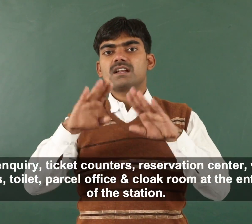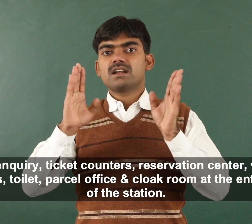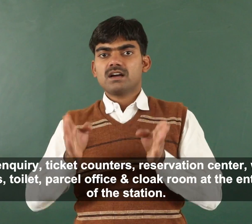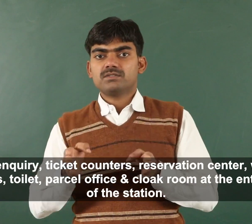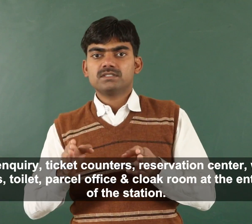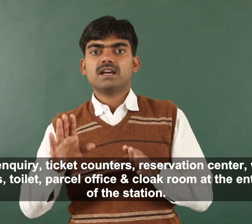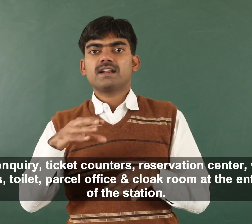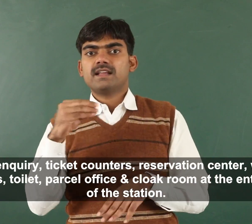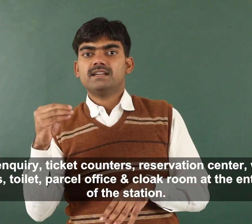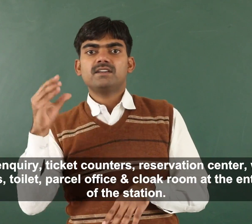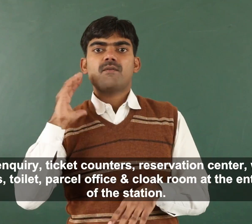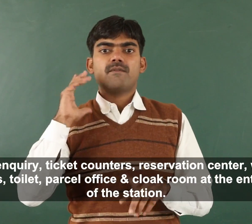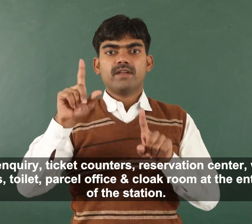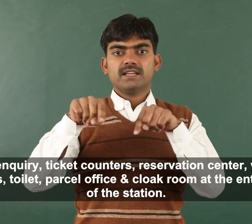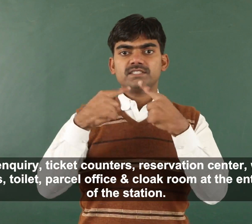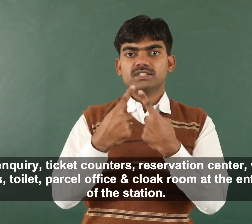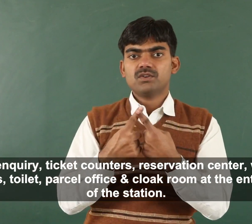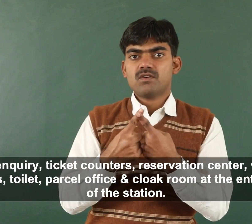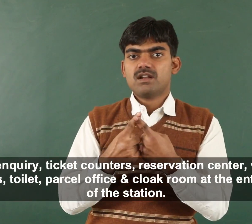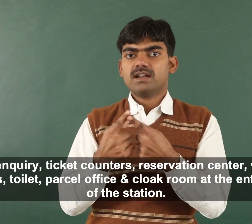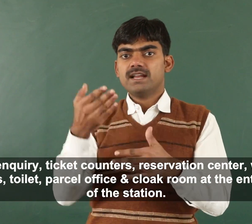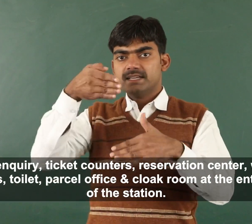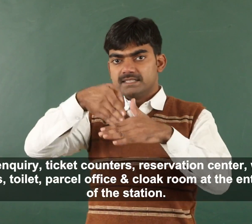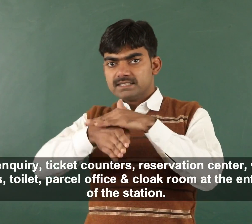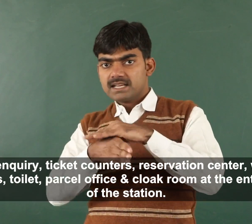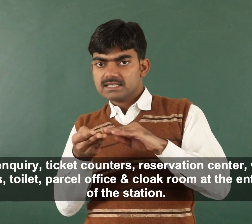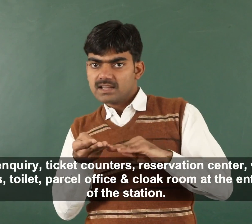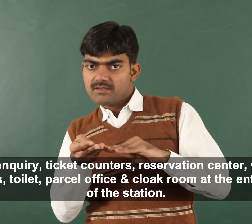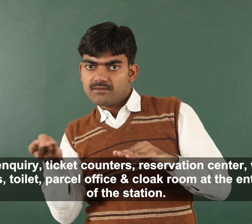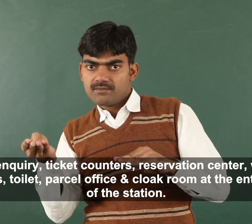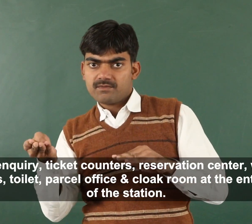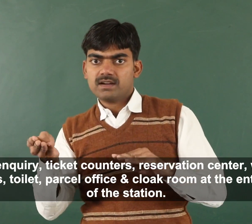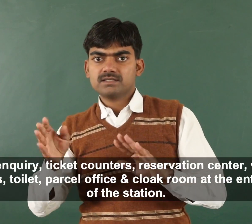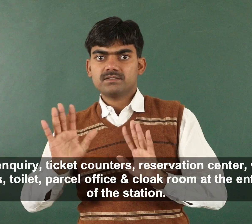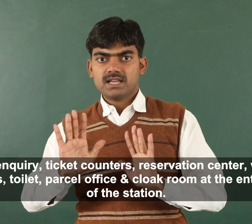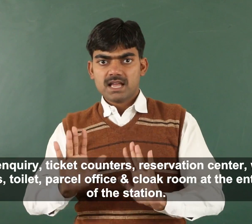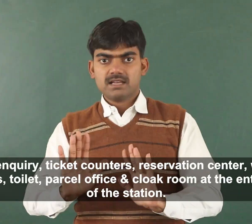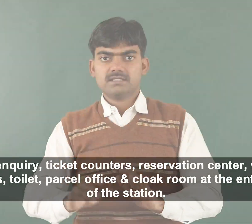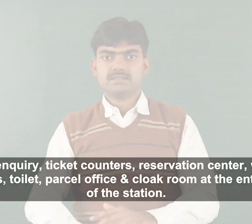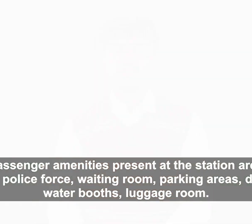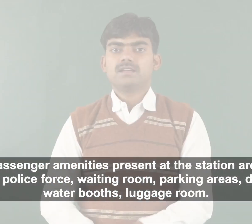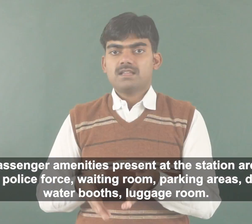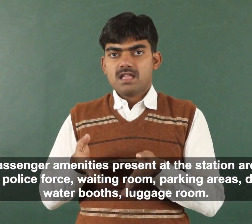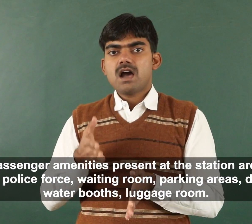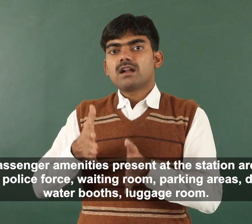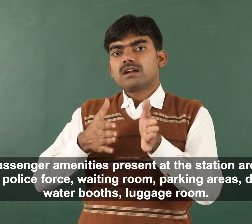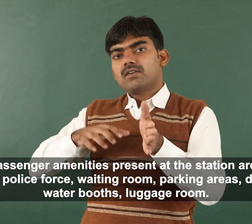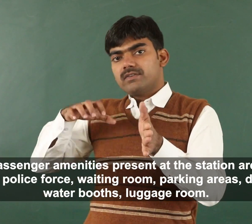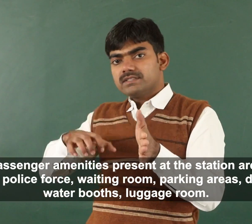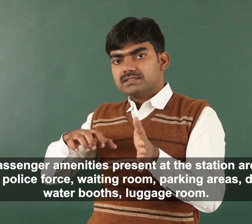toilet, parcel office and cloakroom at the entrance of the station. Passenger amenities